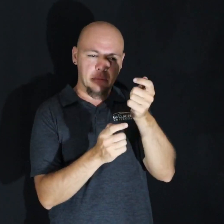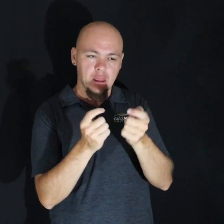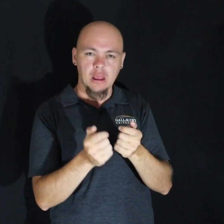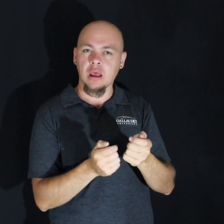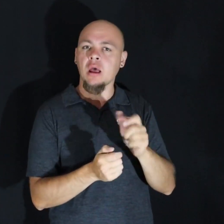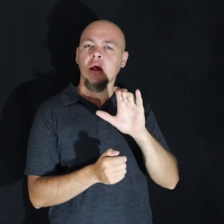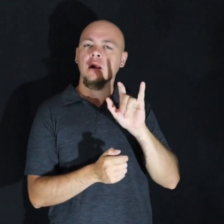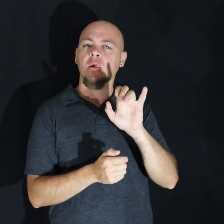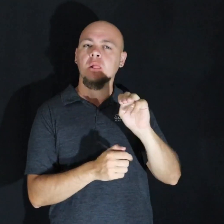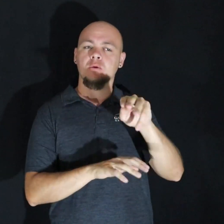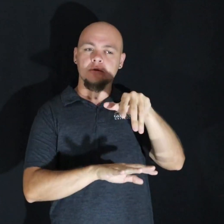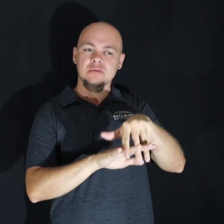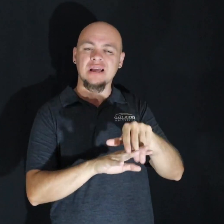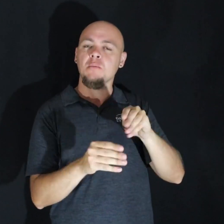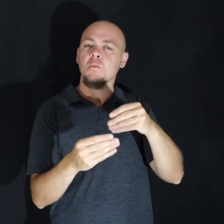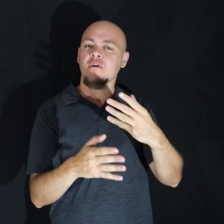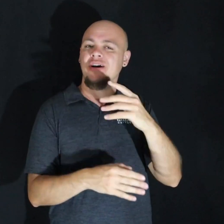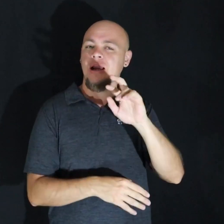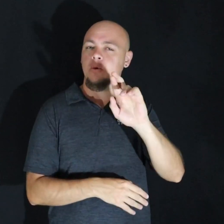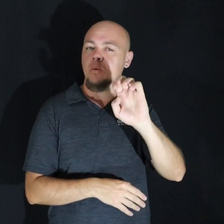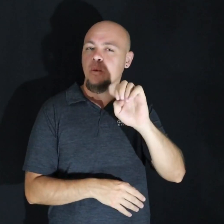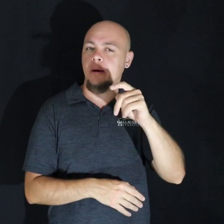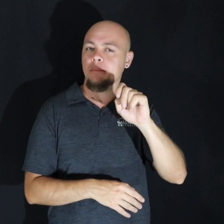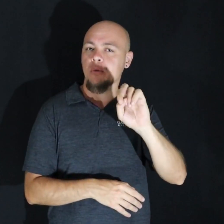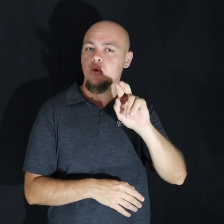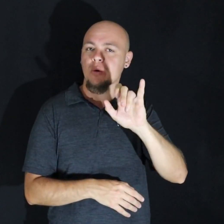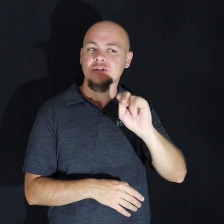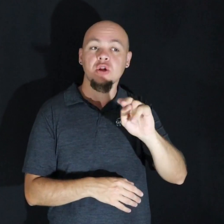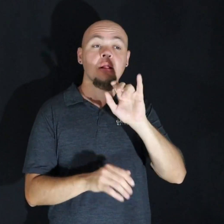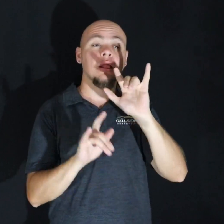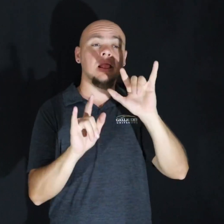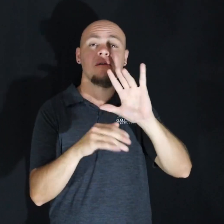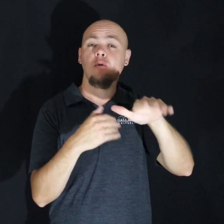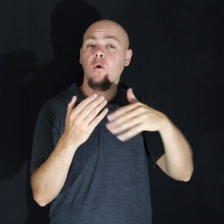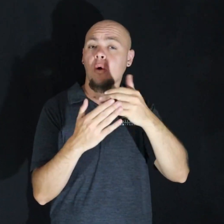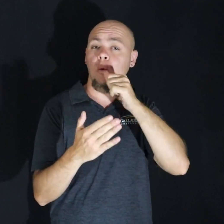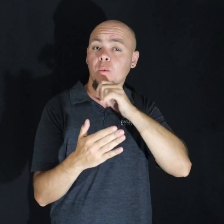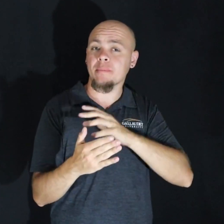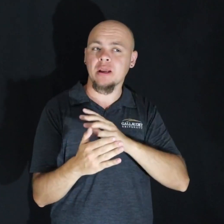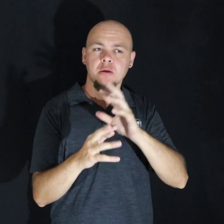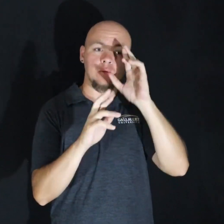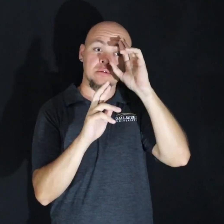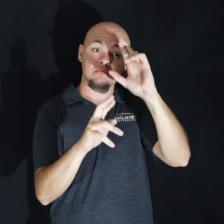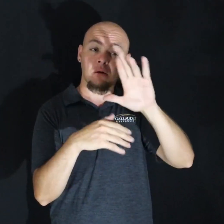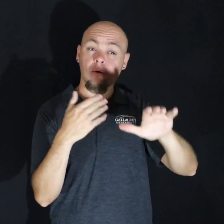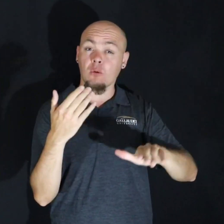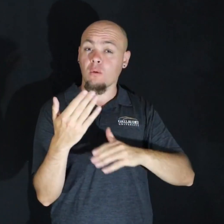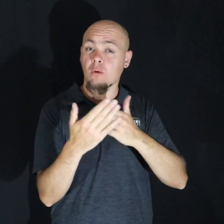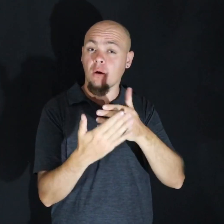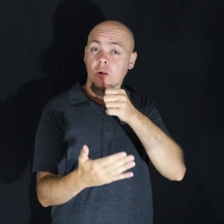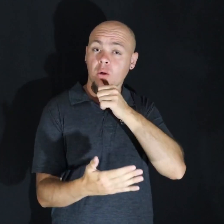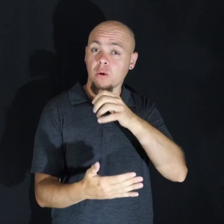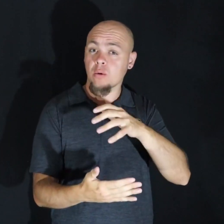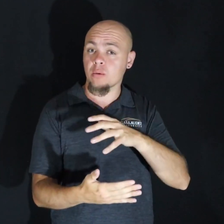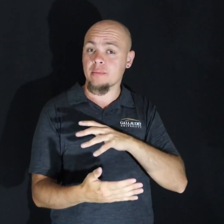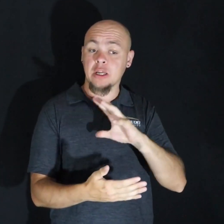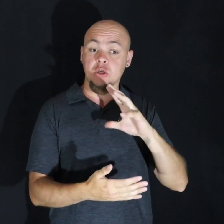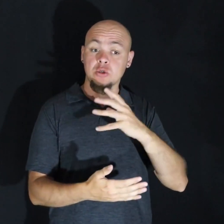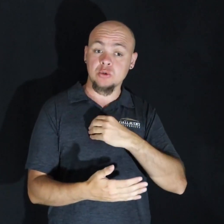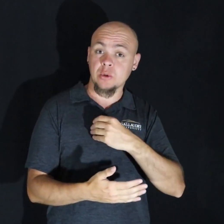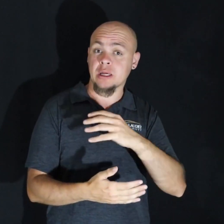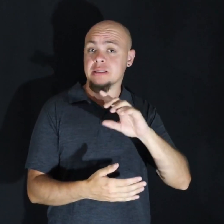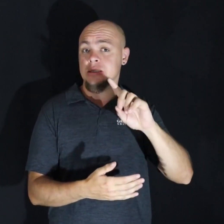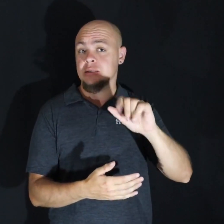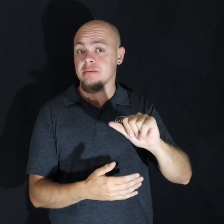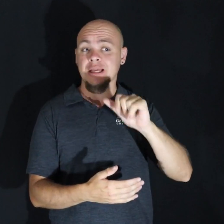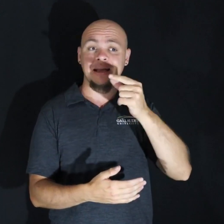is to provide reparations, is to love all women, to respect all women. That's trans women, disabled